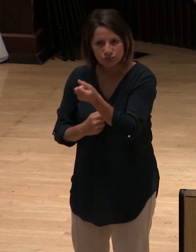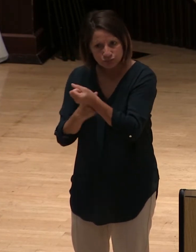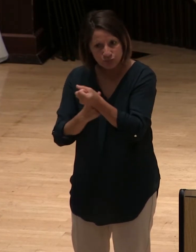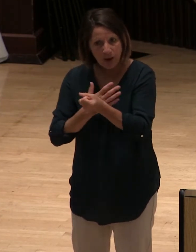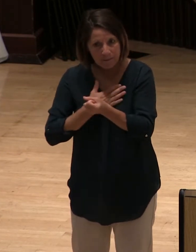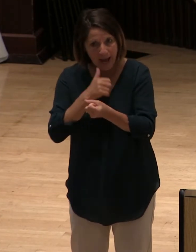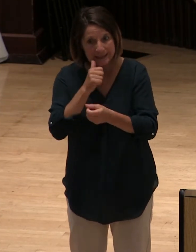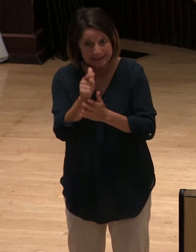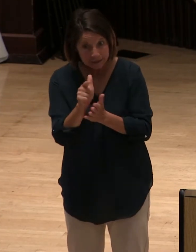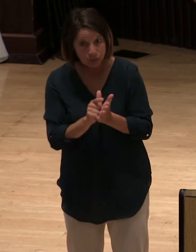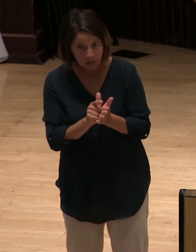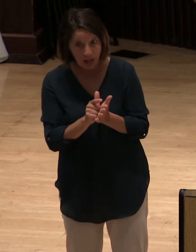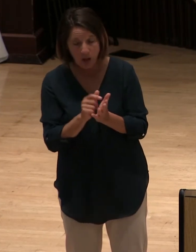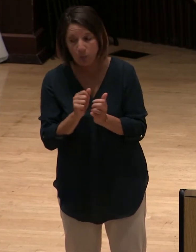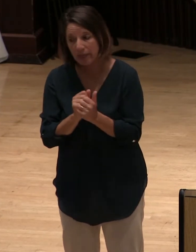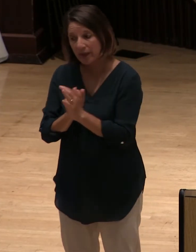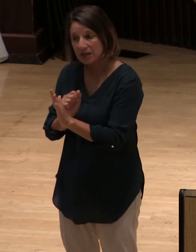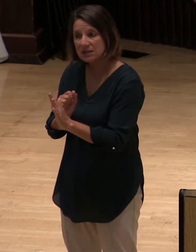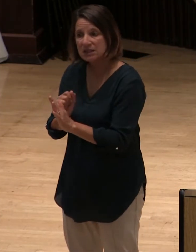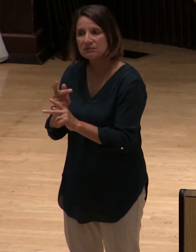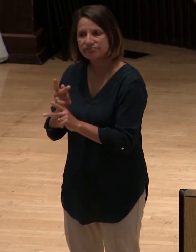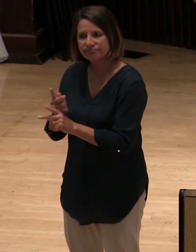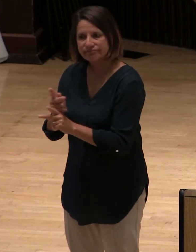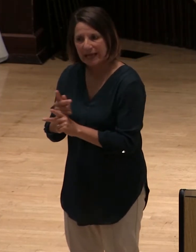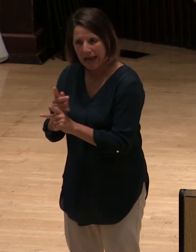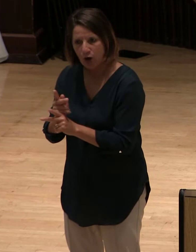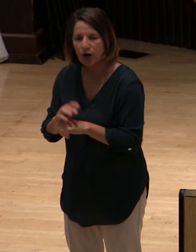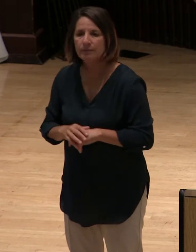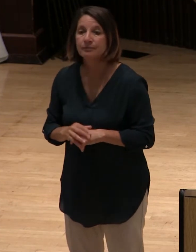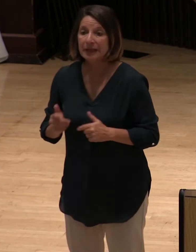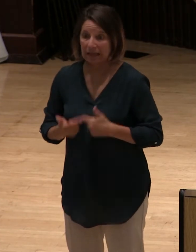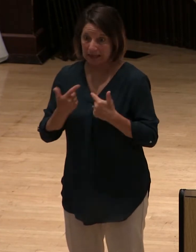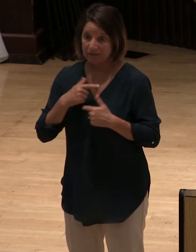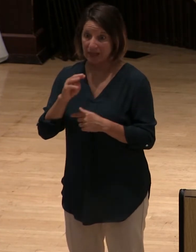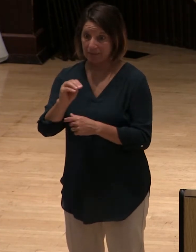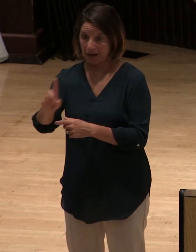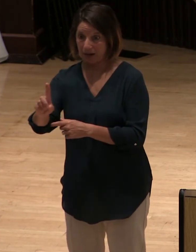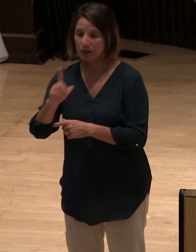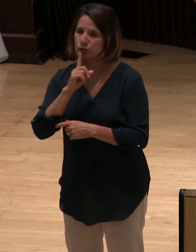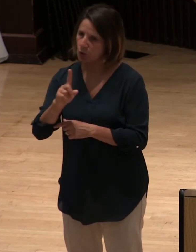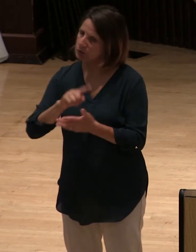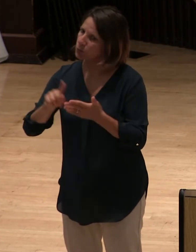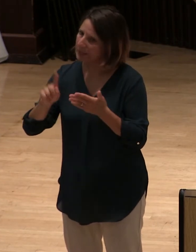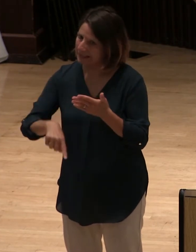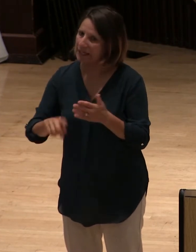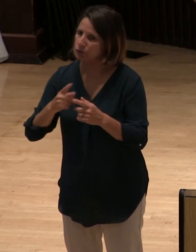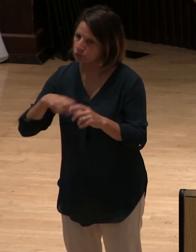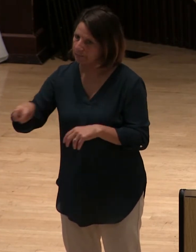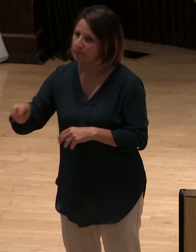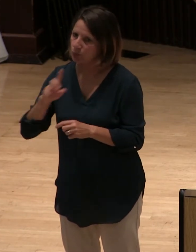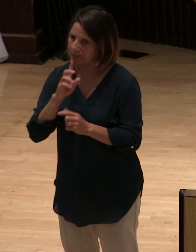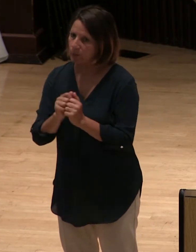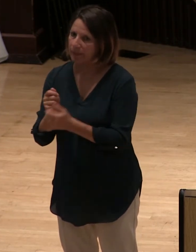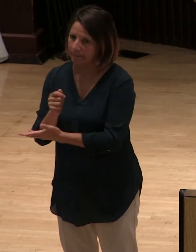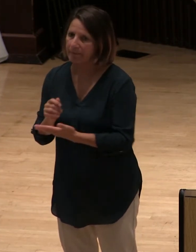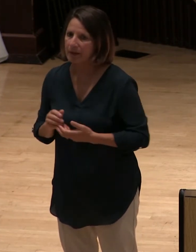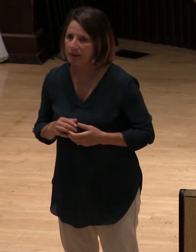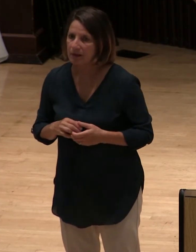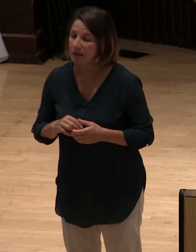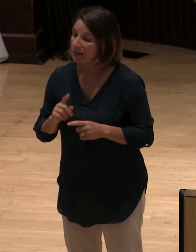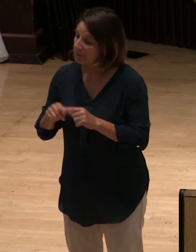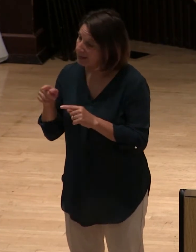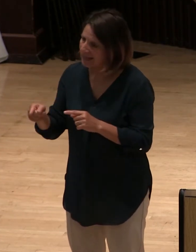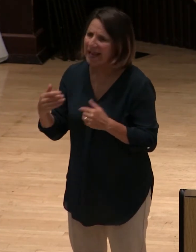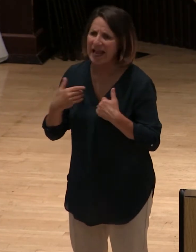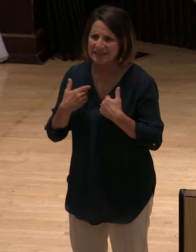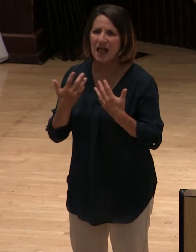my sister-in-law in his care. He lives in Maryland, so it's a weekend trip to be with him. But he has a